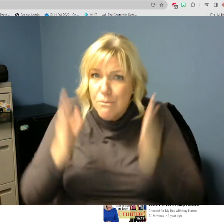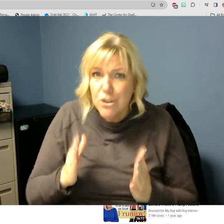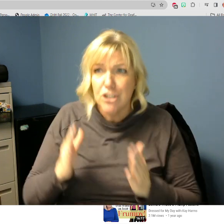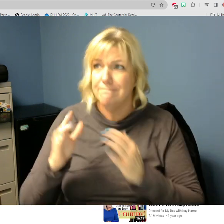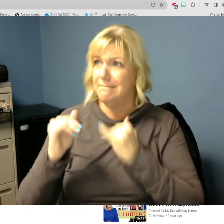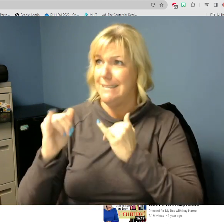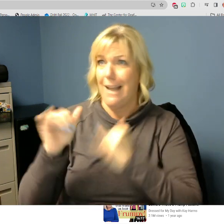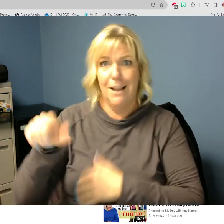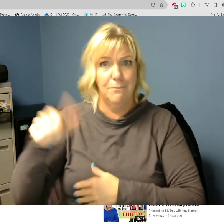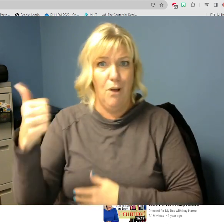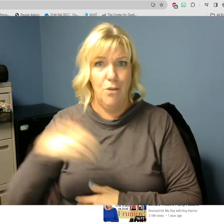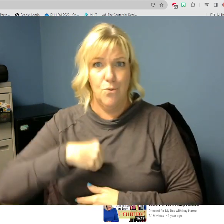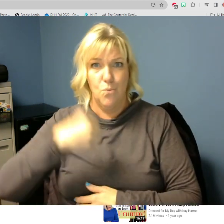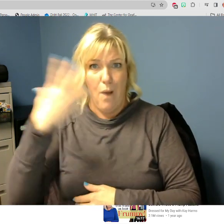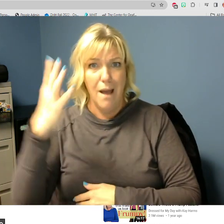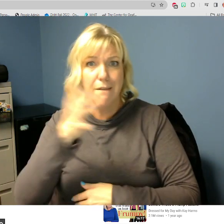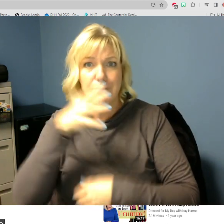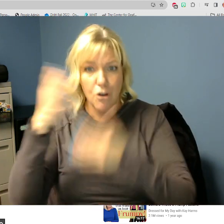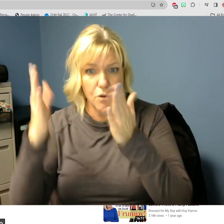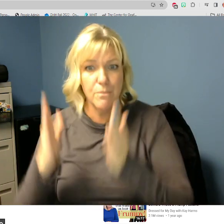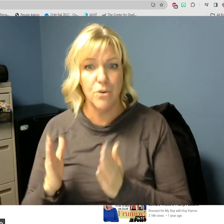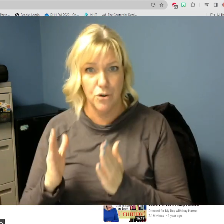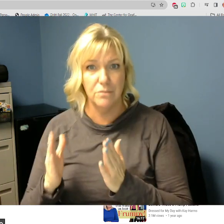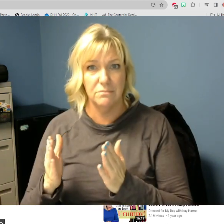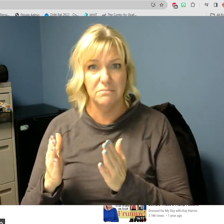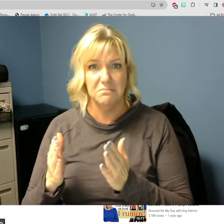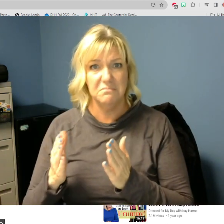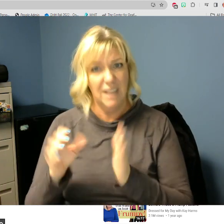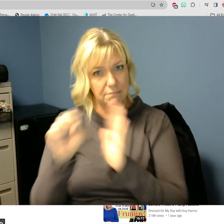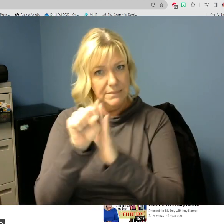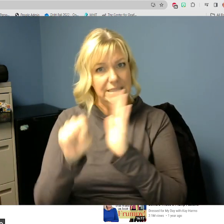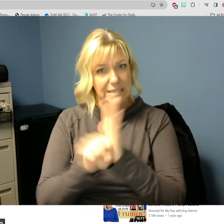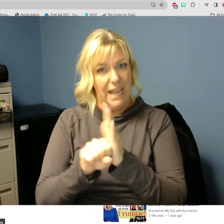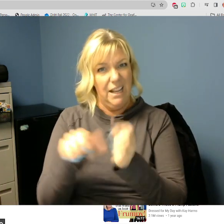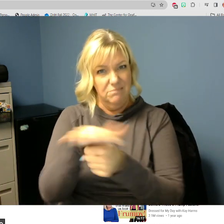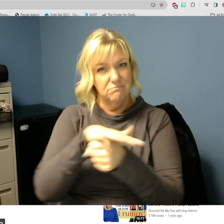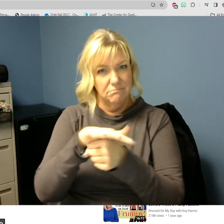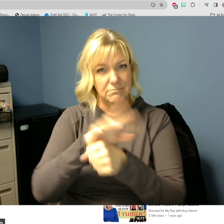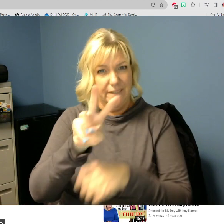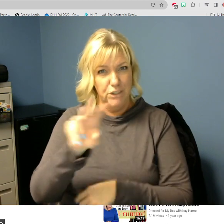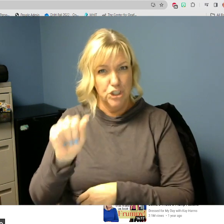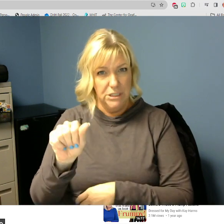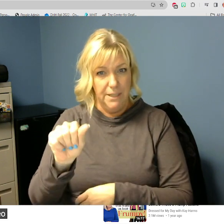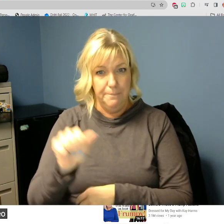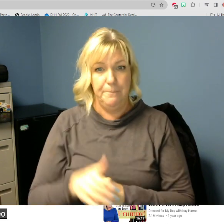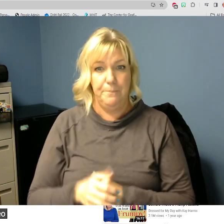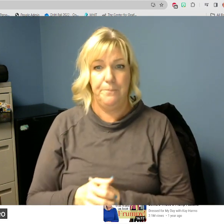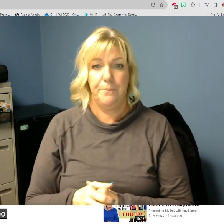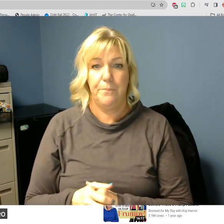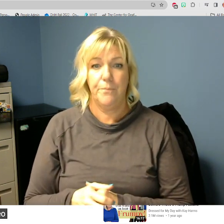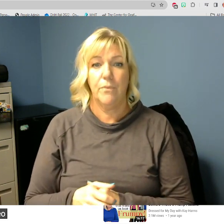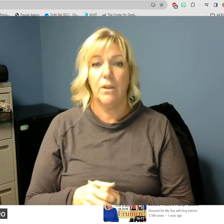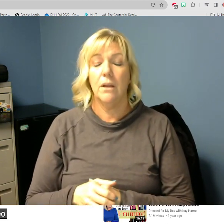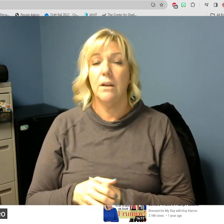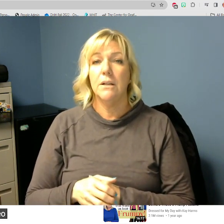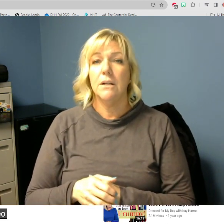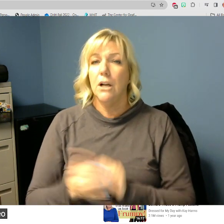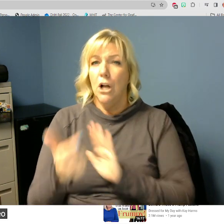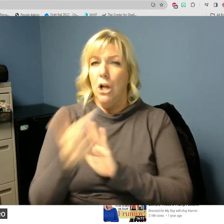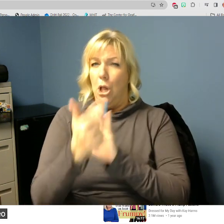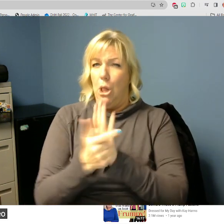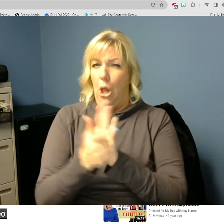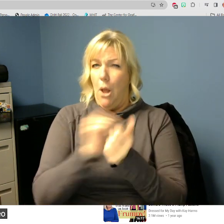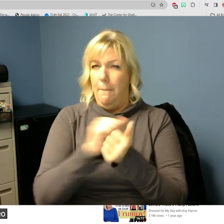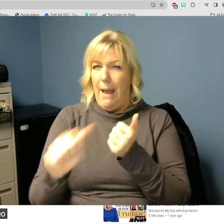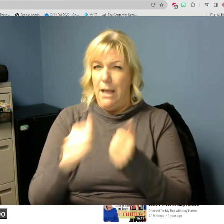person in 17th century Virginia. Then we're going to talk about the titleable laws. Give you another